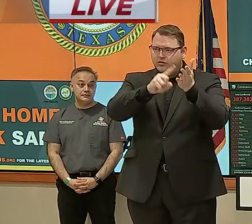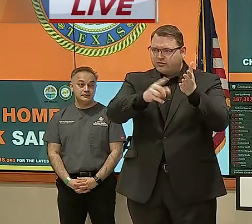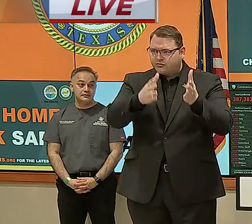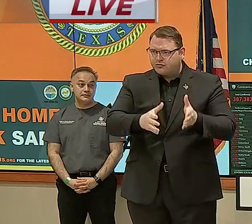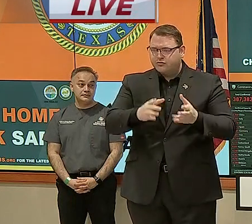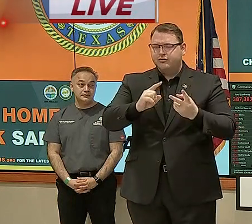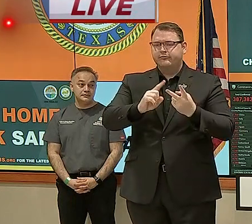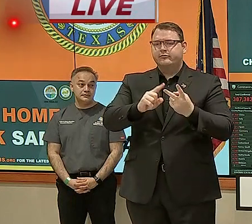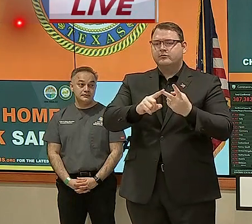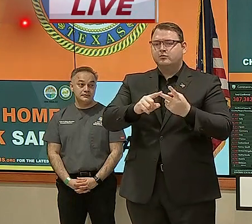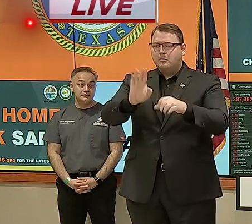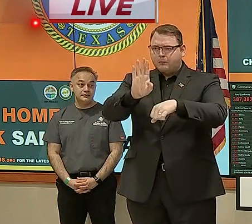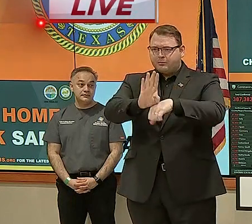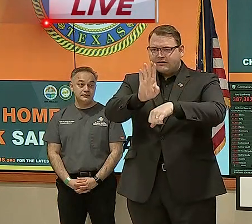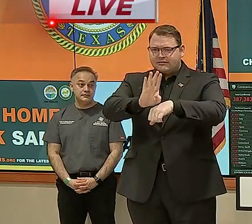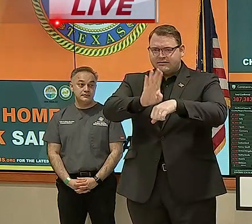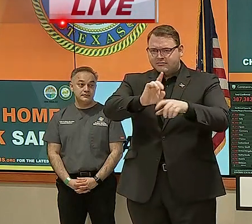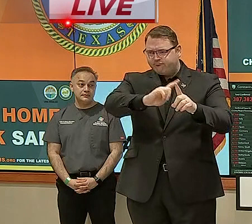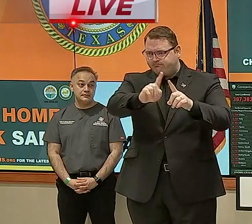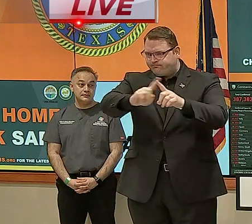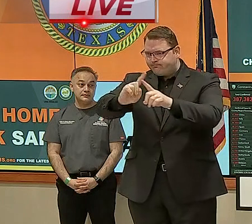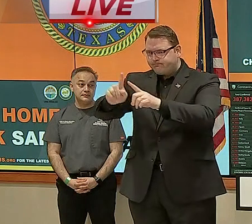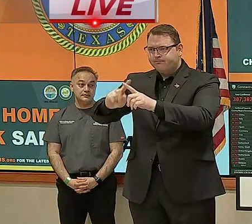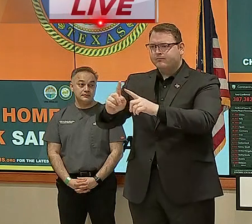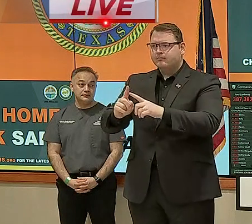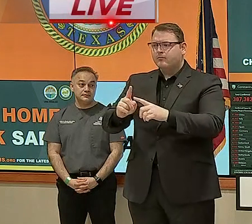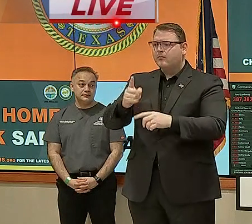local elected officials from throughout the